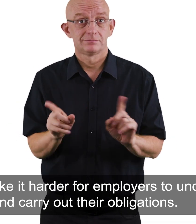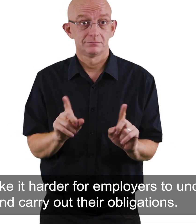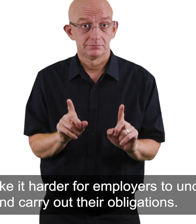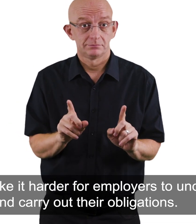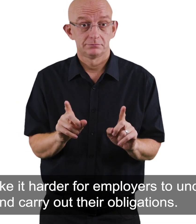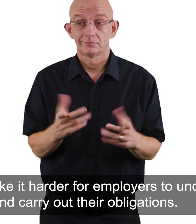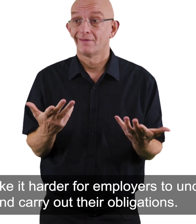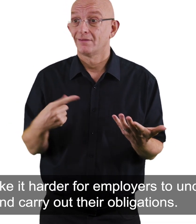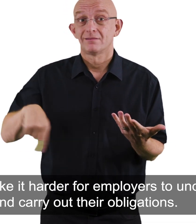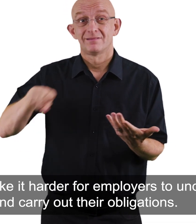obligations.